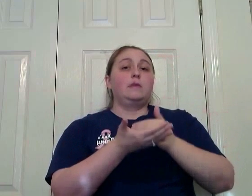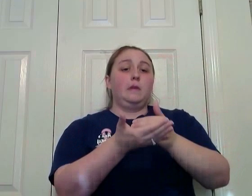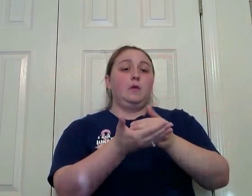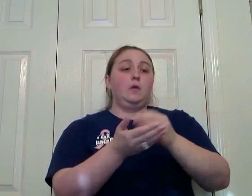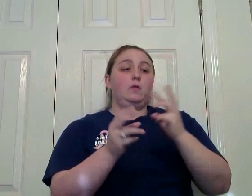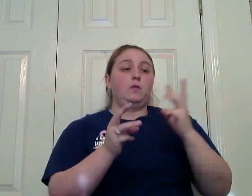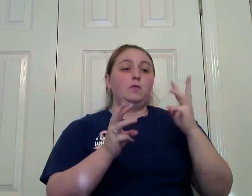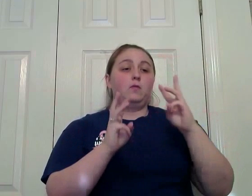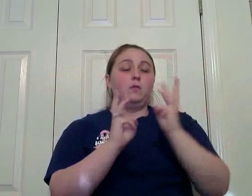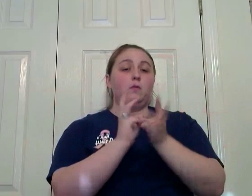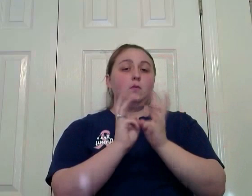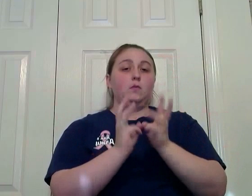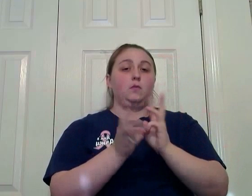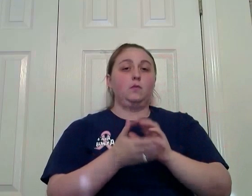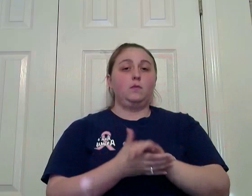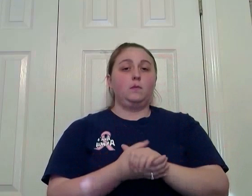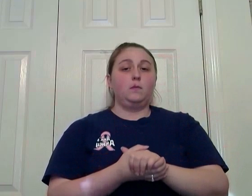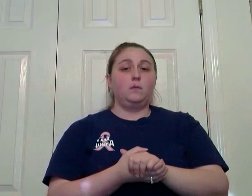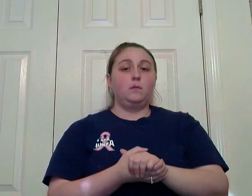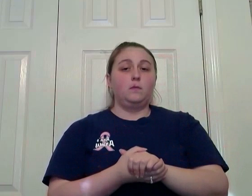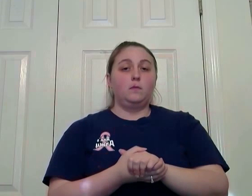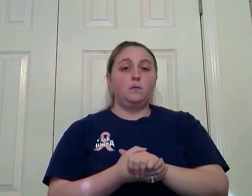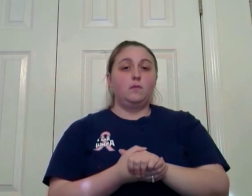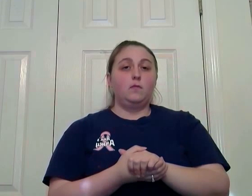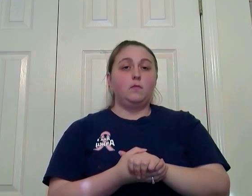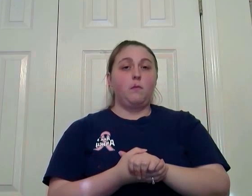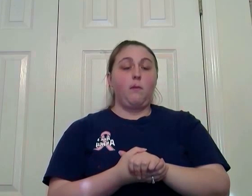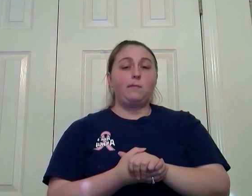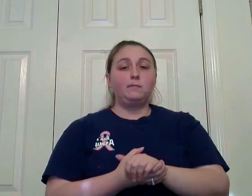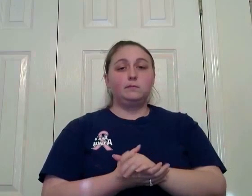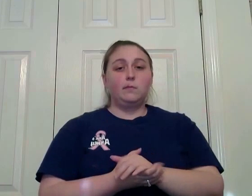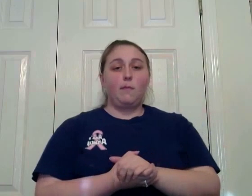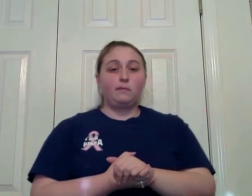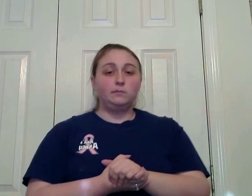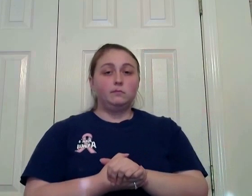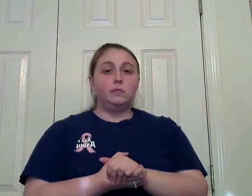Knowing that how much your boat can handle, how much wind you can handle.